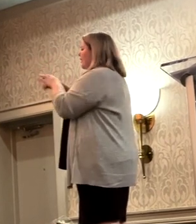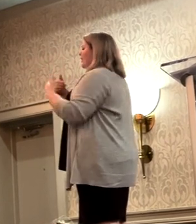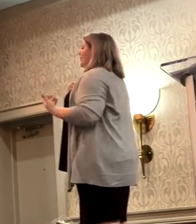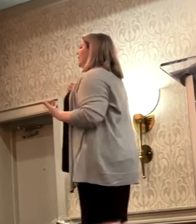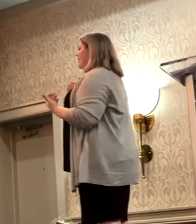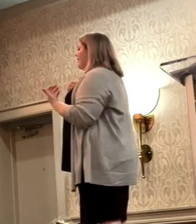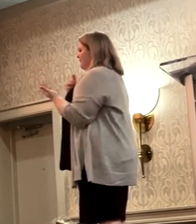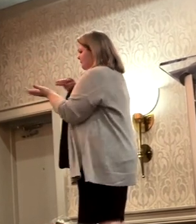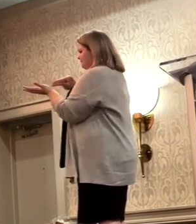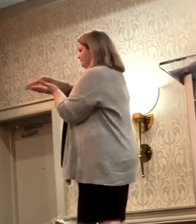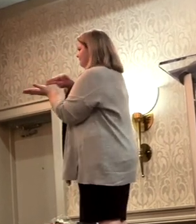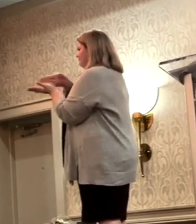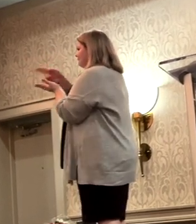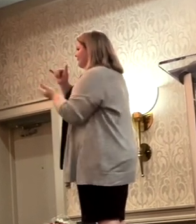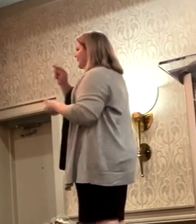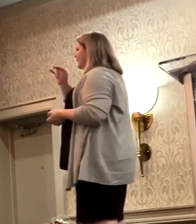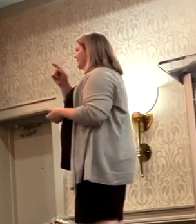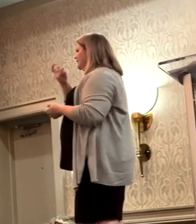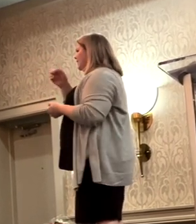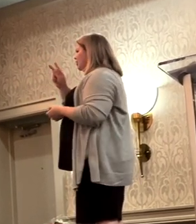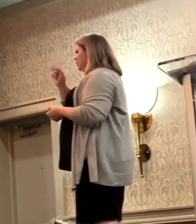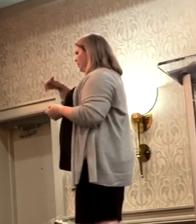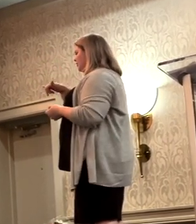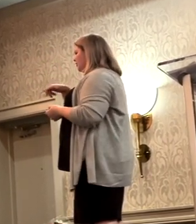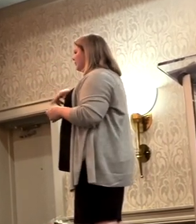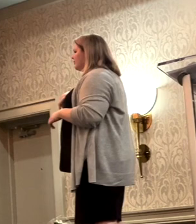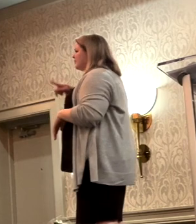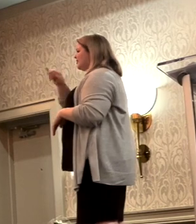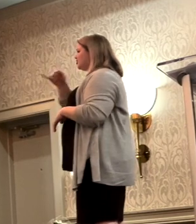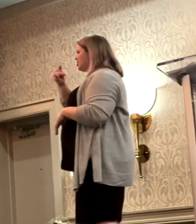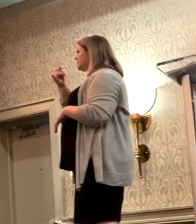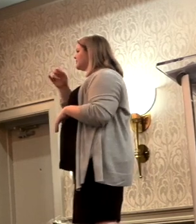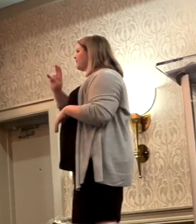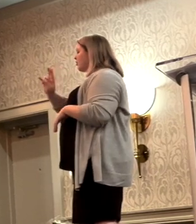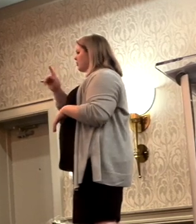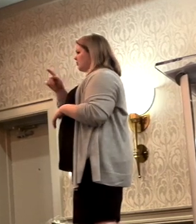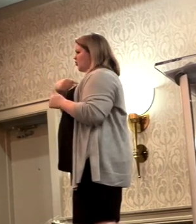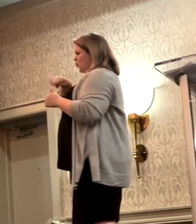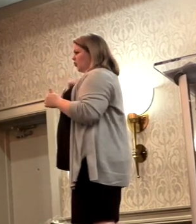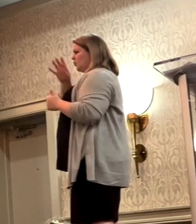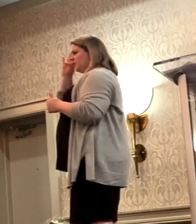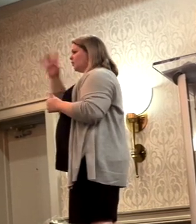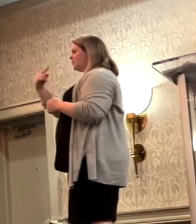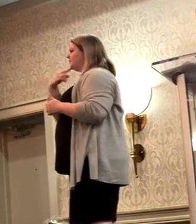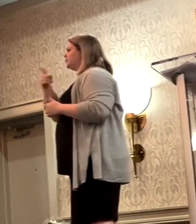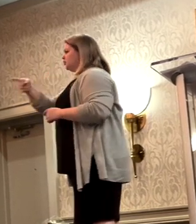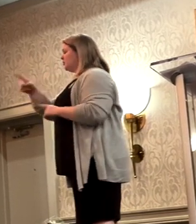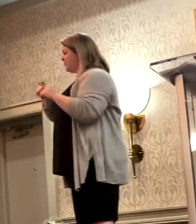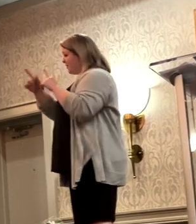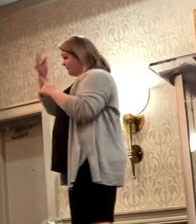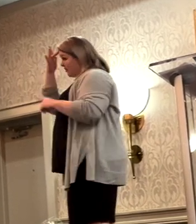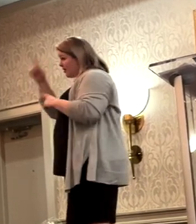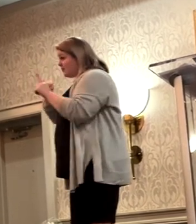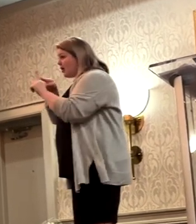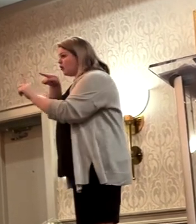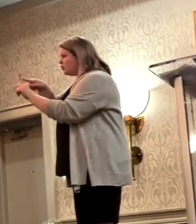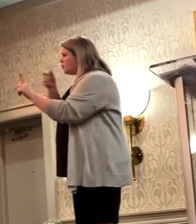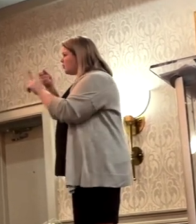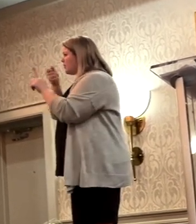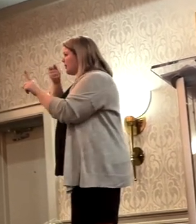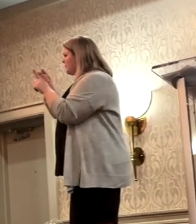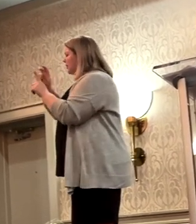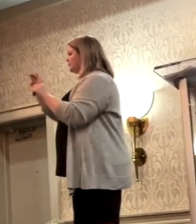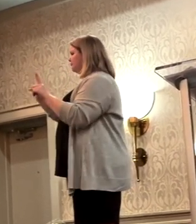Justice Vogel, you will be missed, but you will not be forgotten. I ask everyone